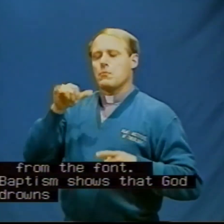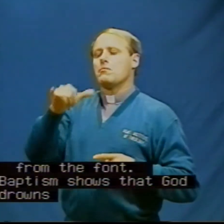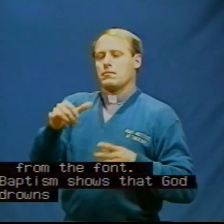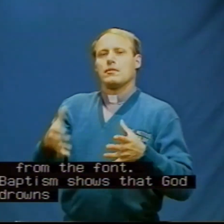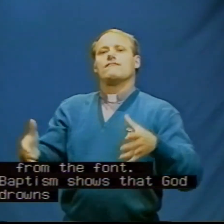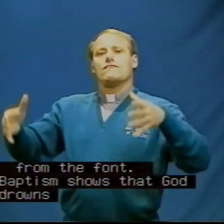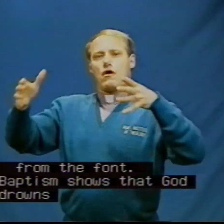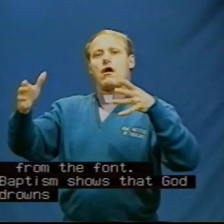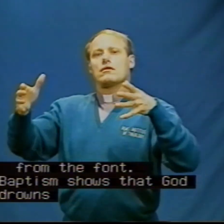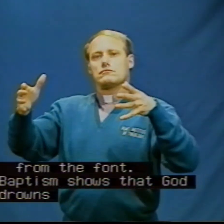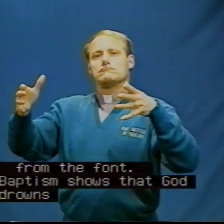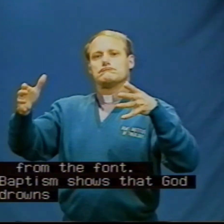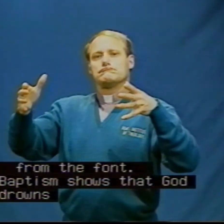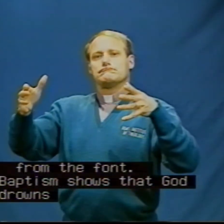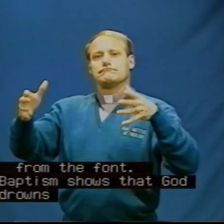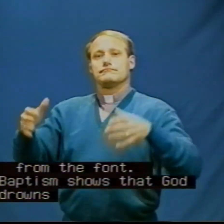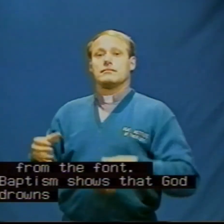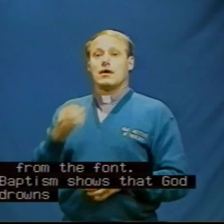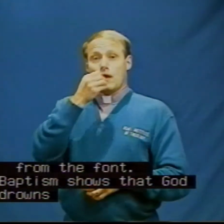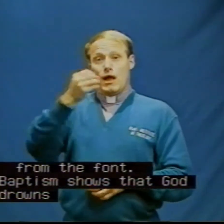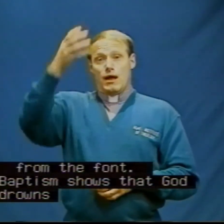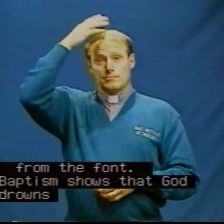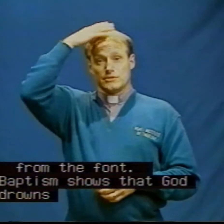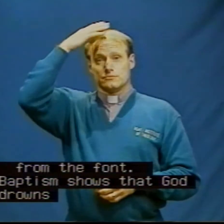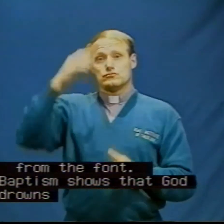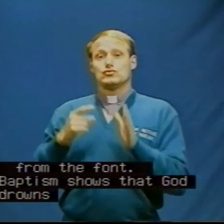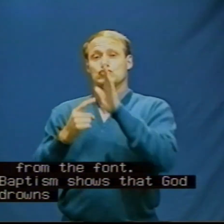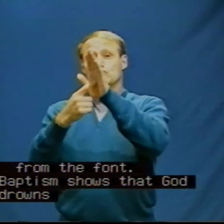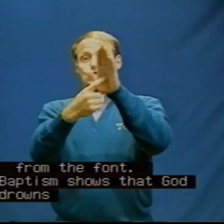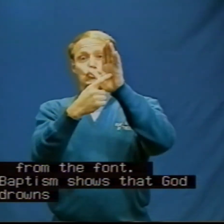From the font, baptism shows that God drowns